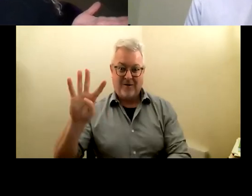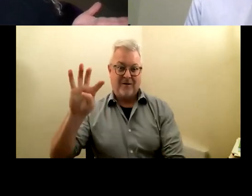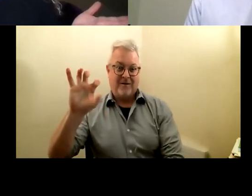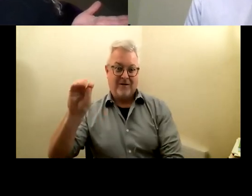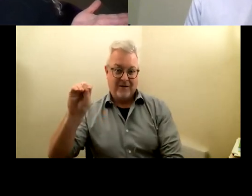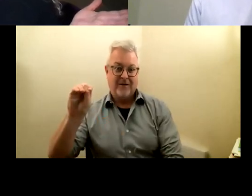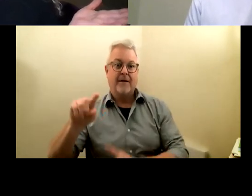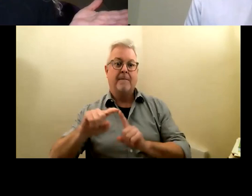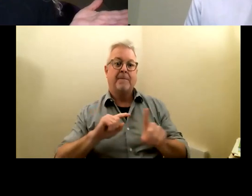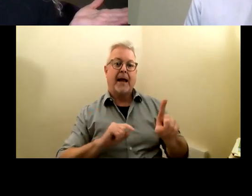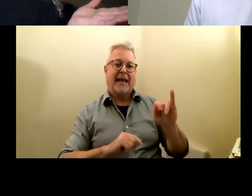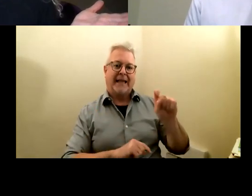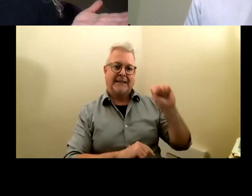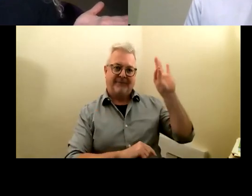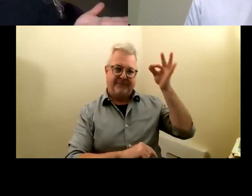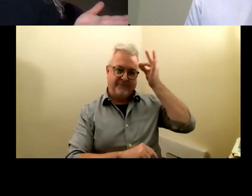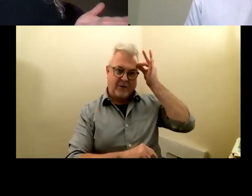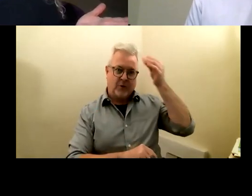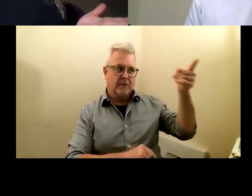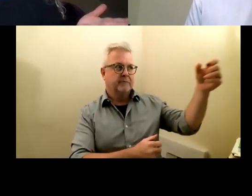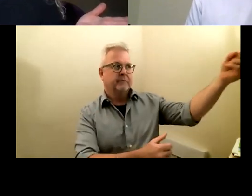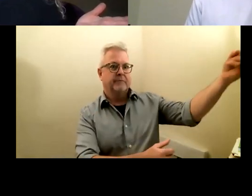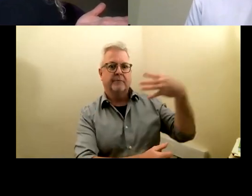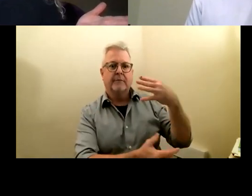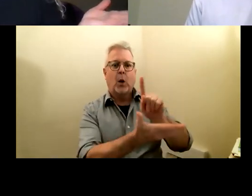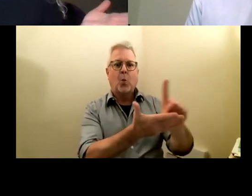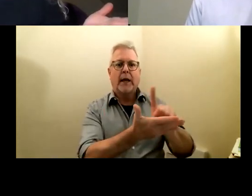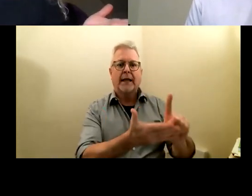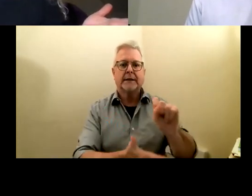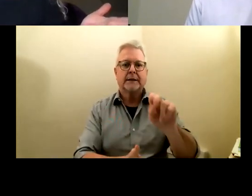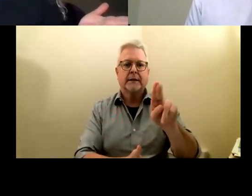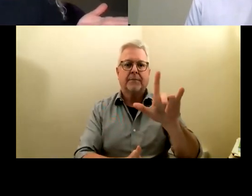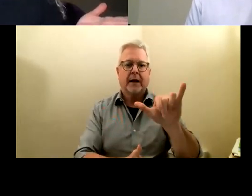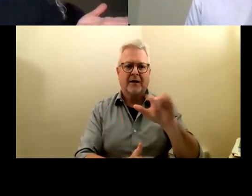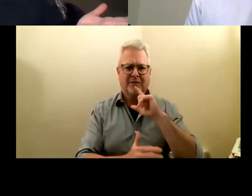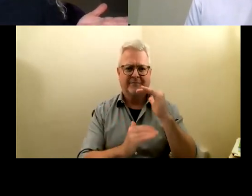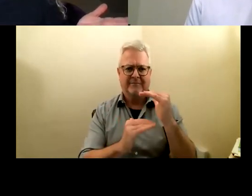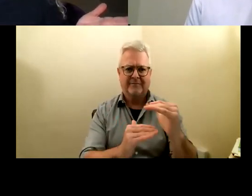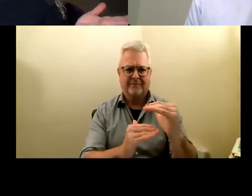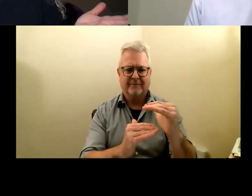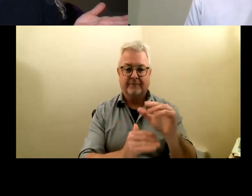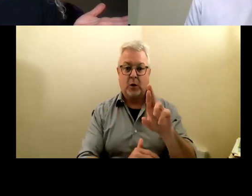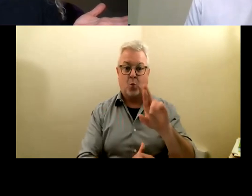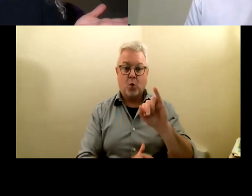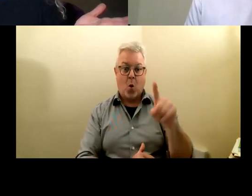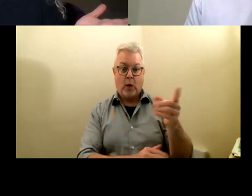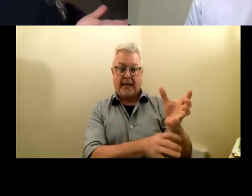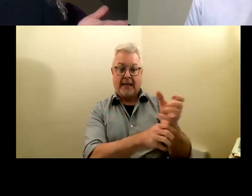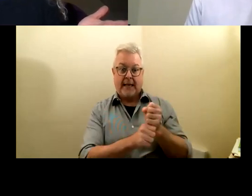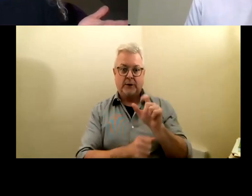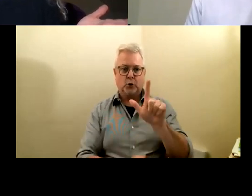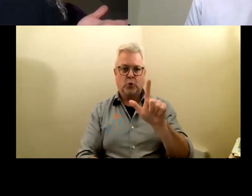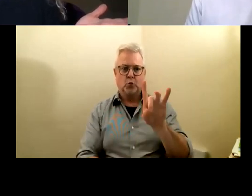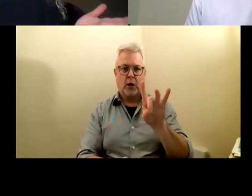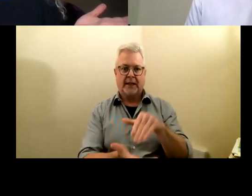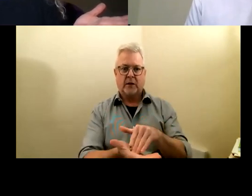people who need to get vaccinated currently. But the federal government is sending us a very limited